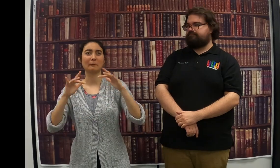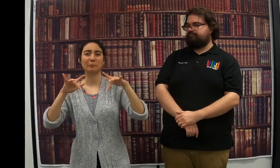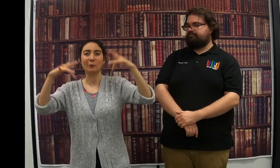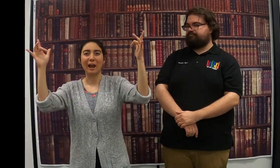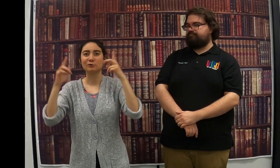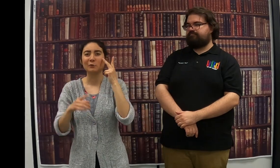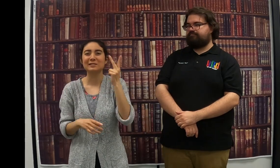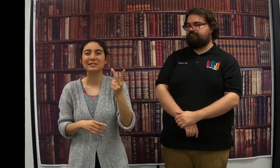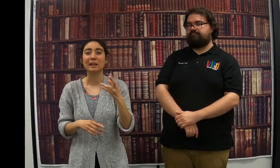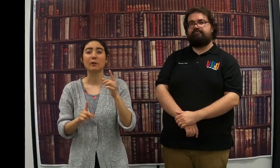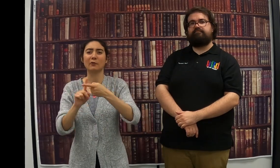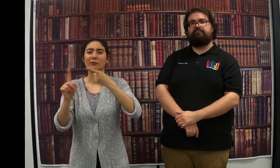rain of melody.